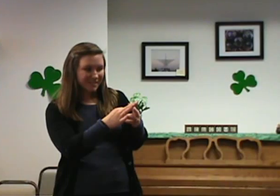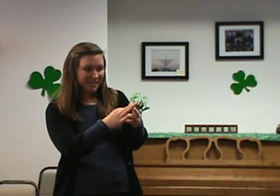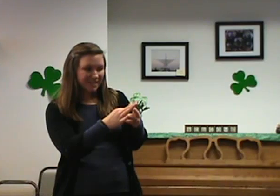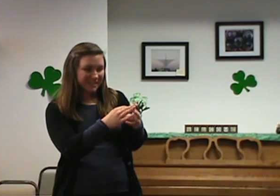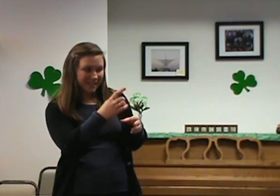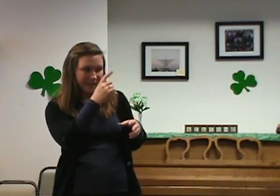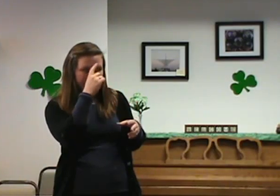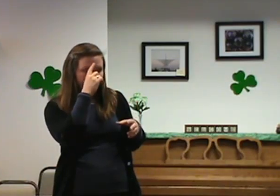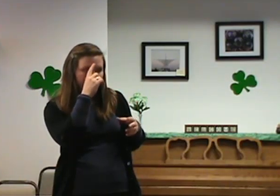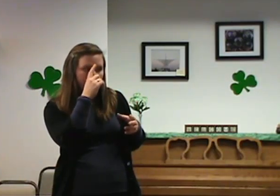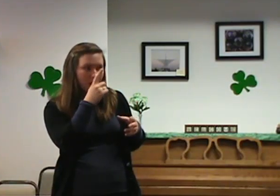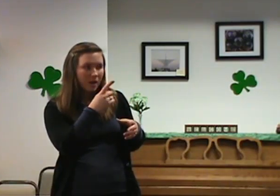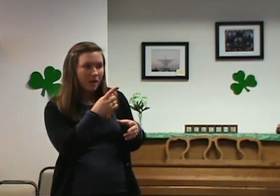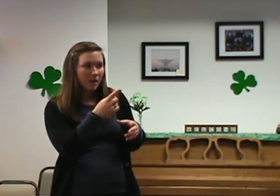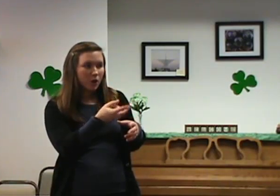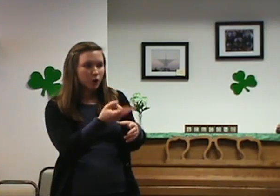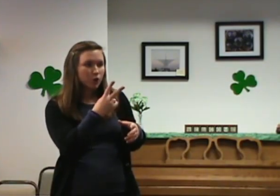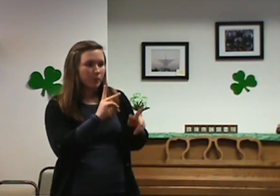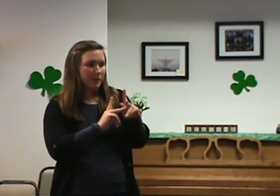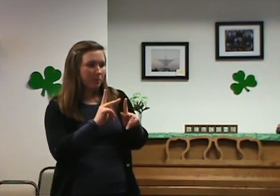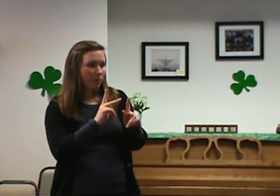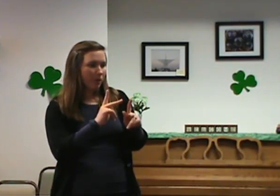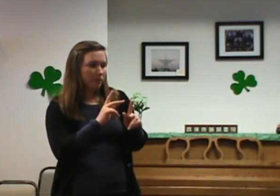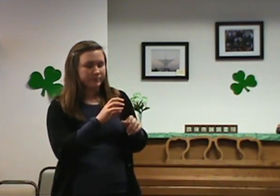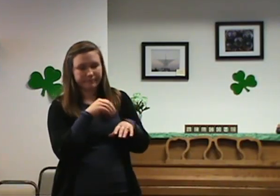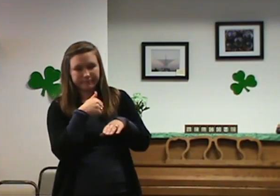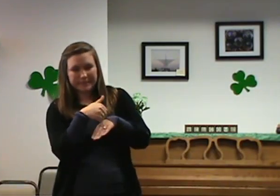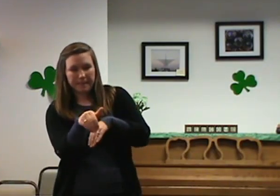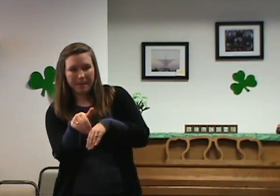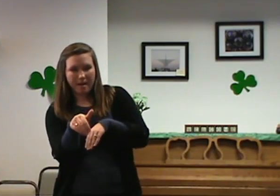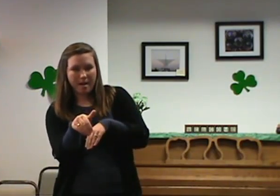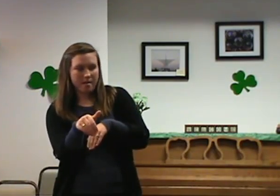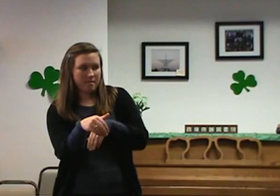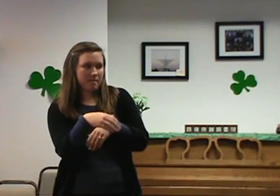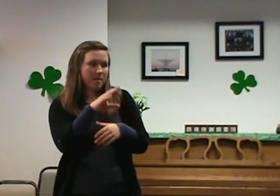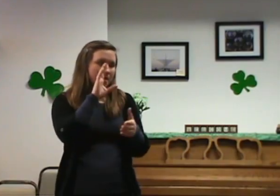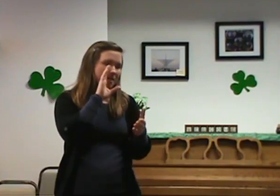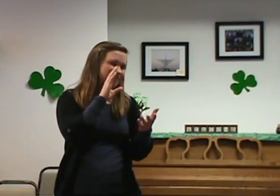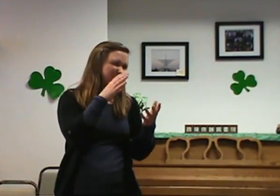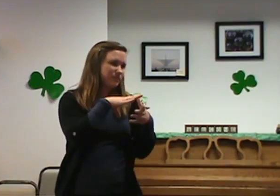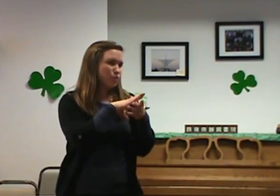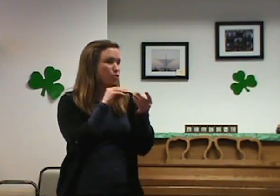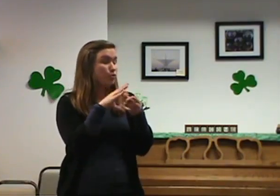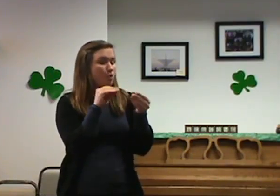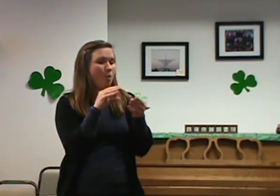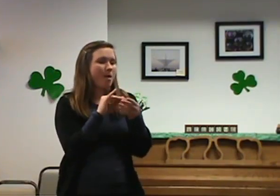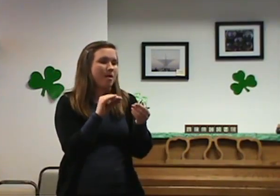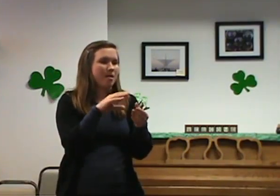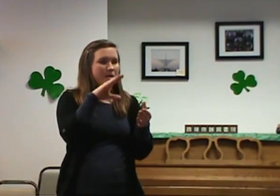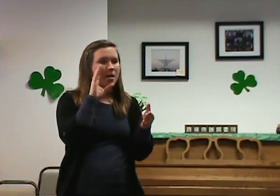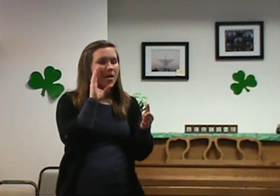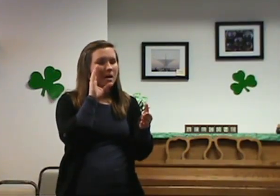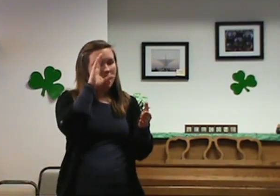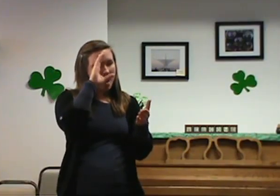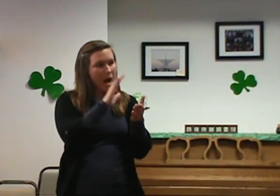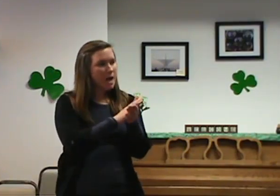one husband bought it for a wife, and as it turned out, it wasn't what she wanted. It didn't work for her. And